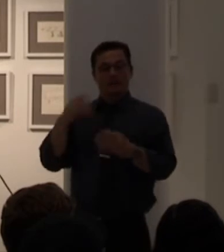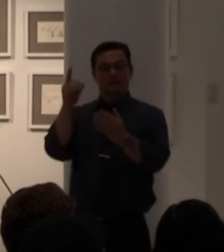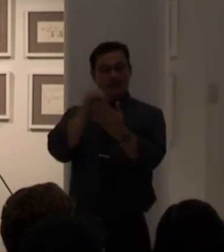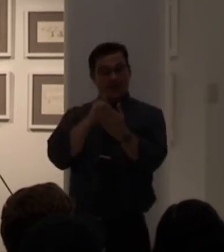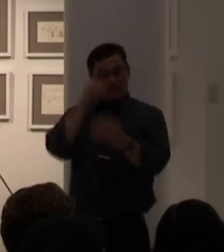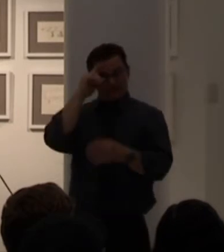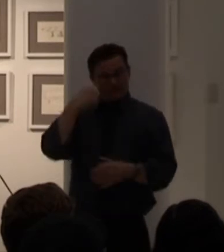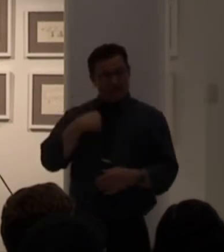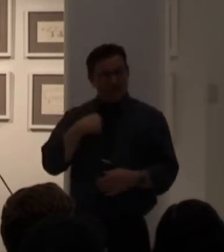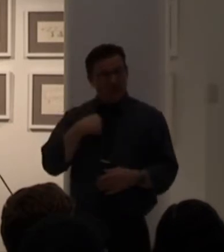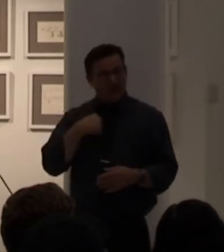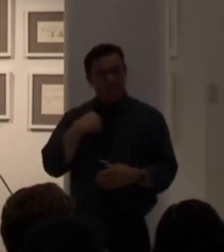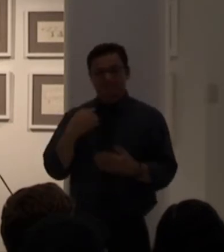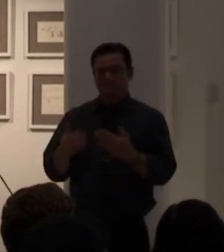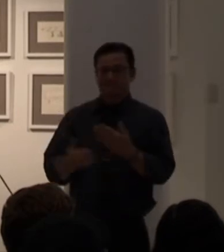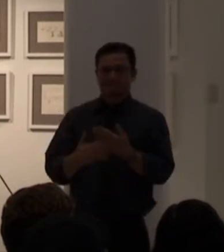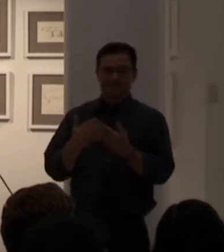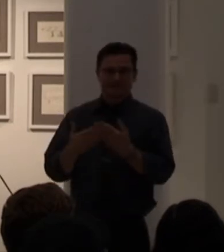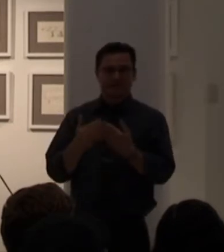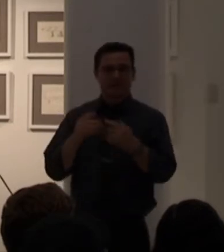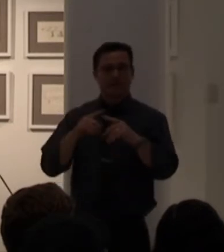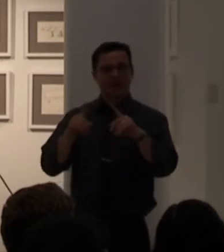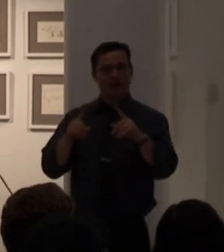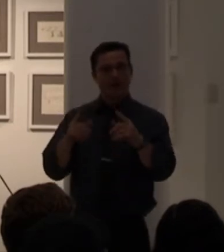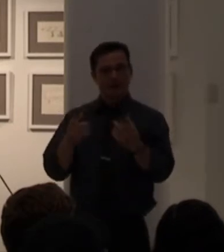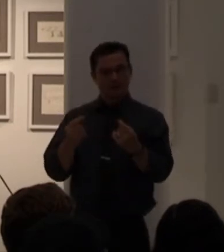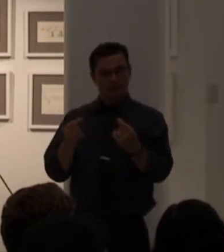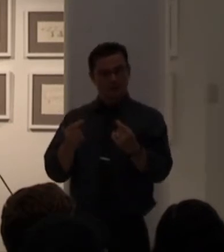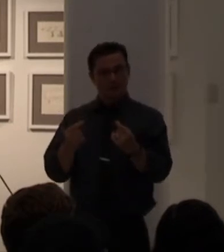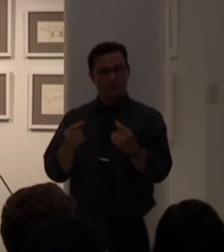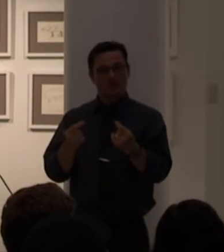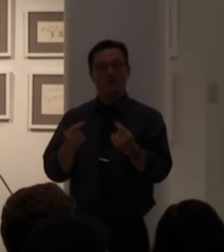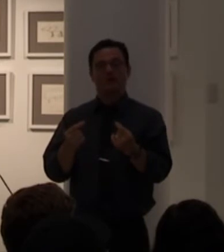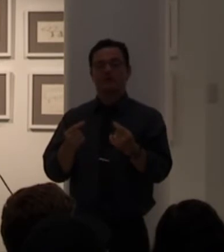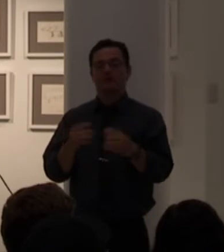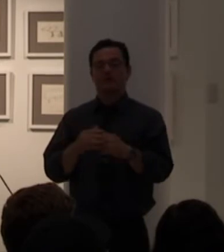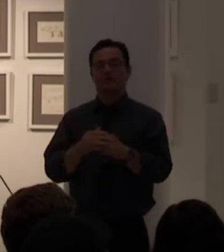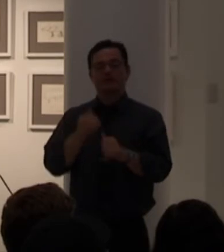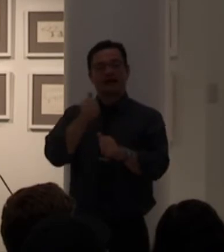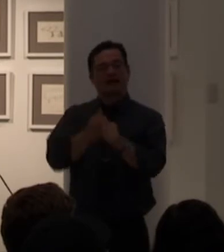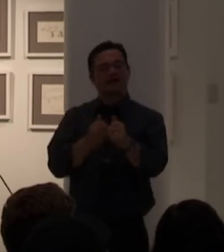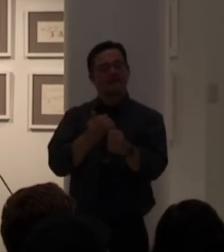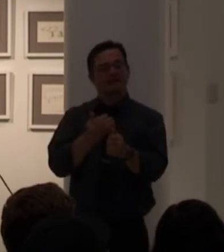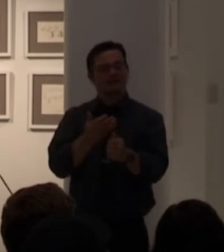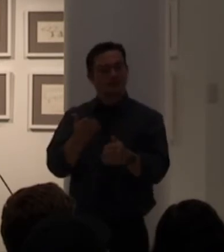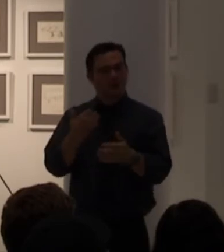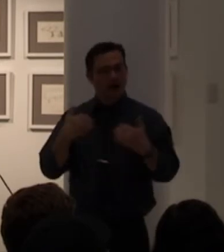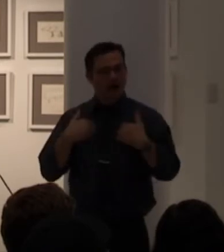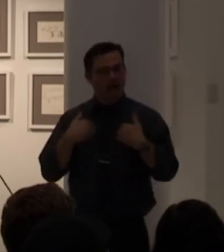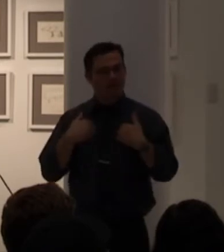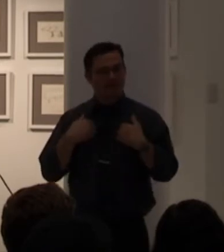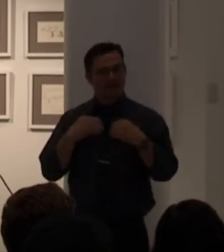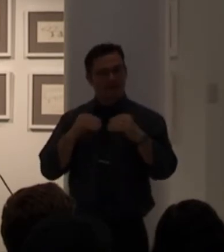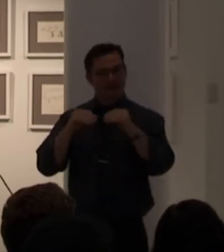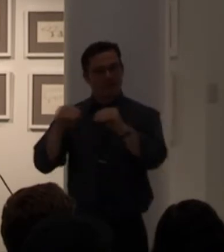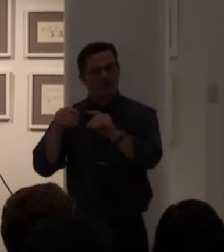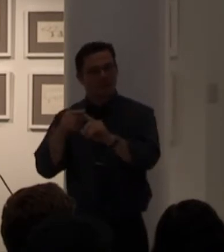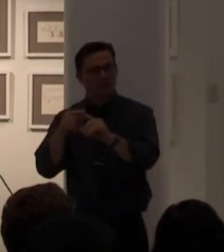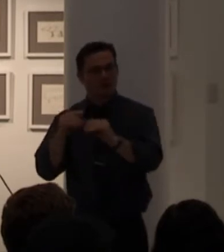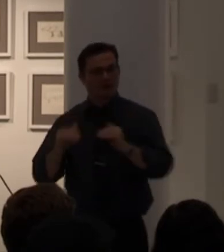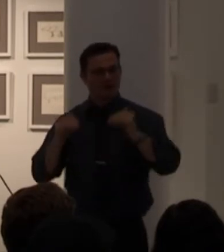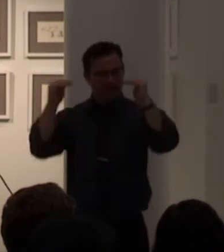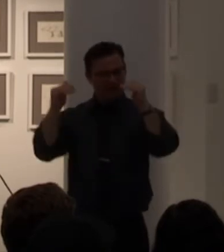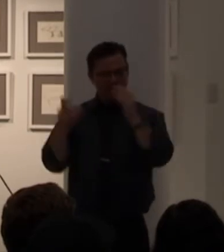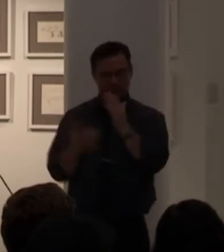for me is relatively easy, but what I want to do is take every piece we have and just move it up into a level